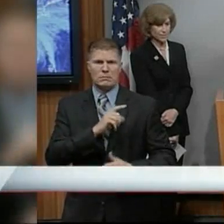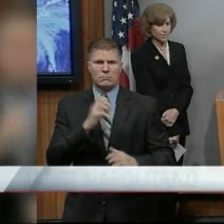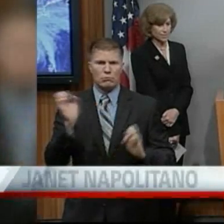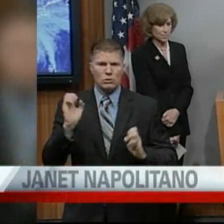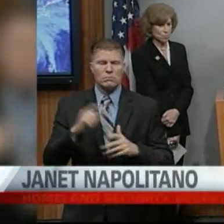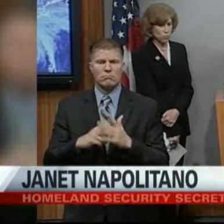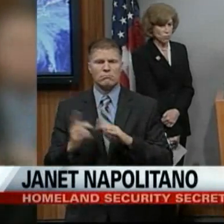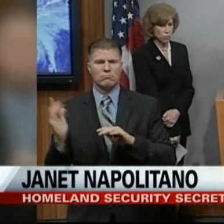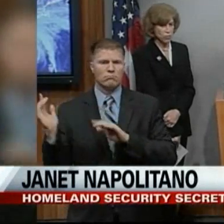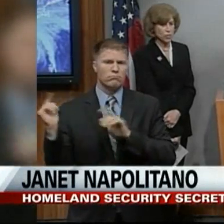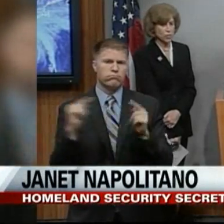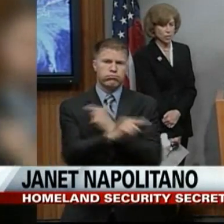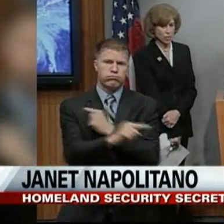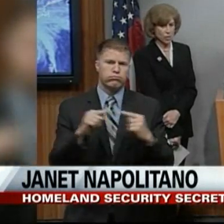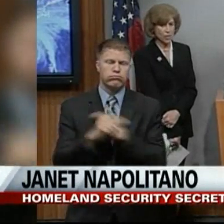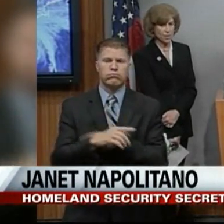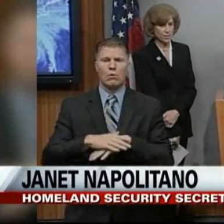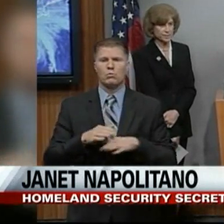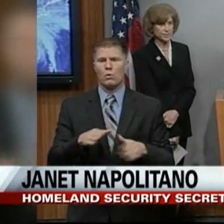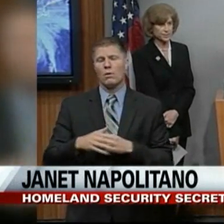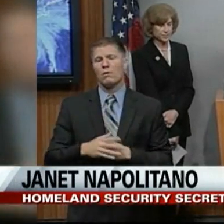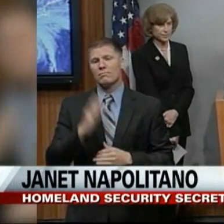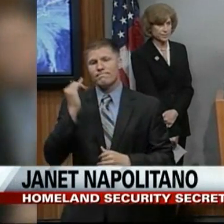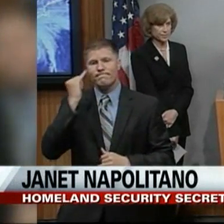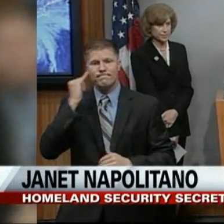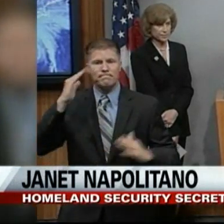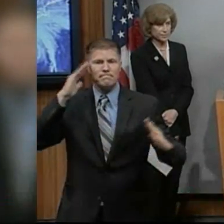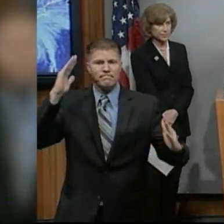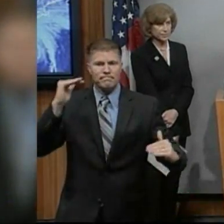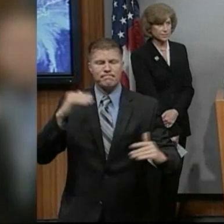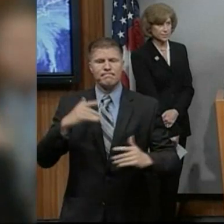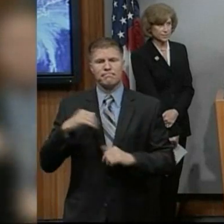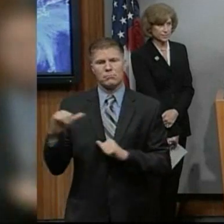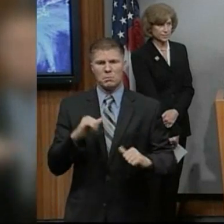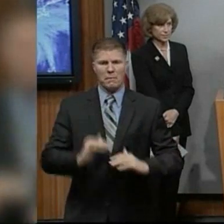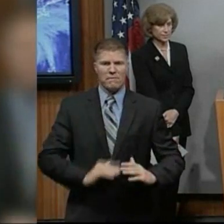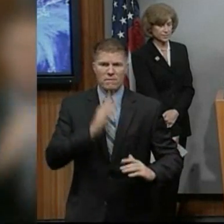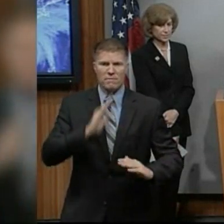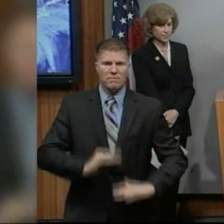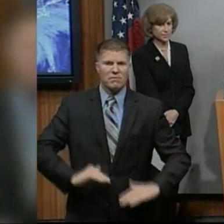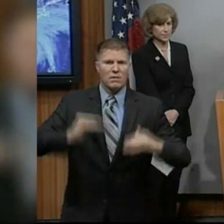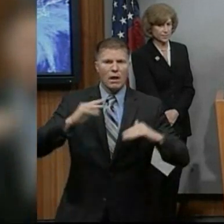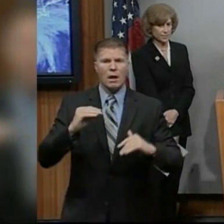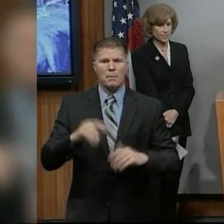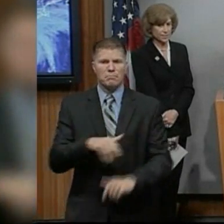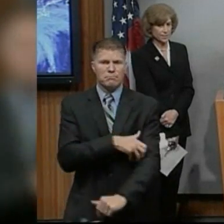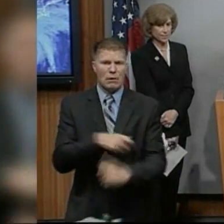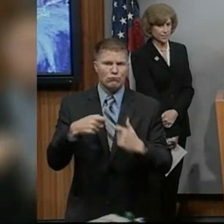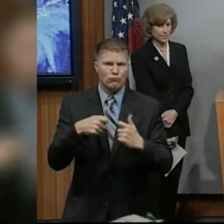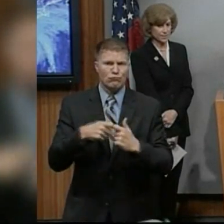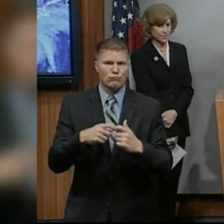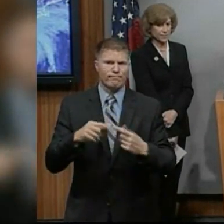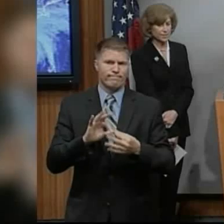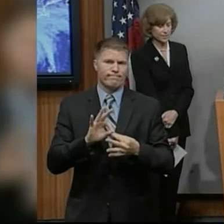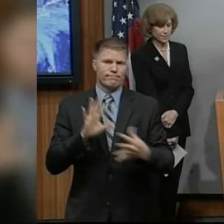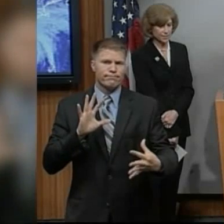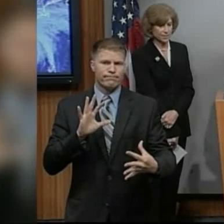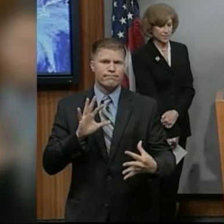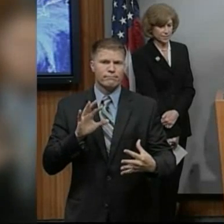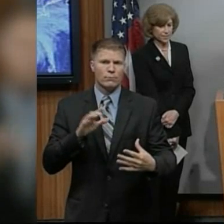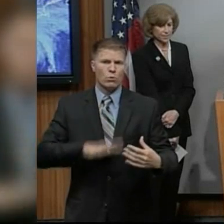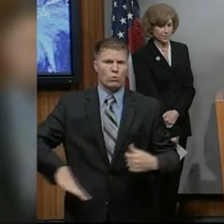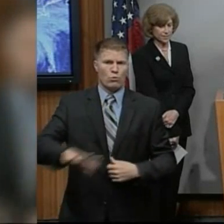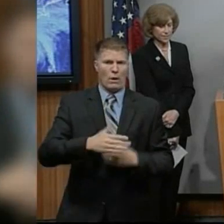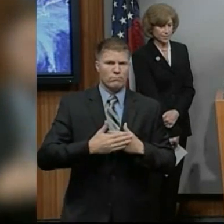Anticipate heavy rain, potential flooding, and significant power outages throughout the area of the